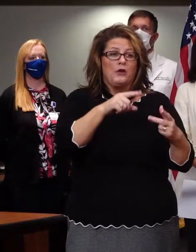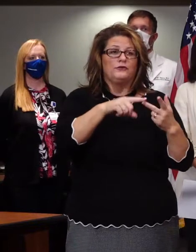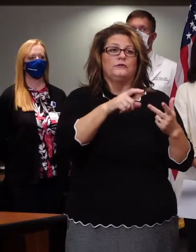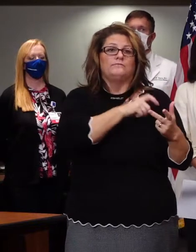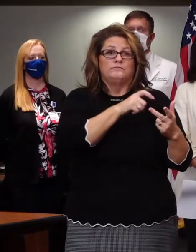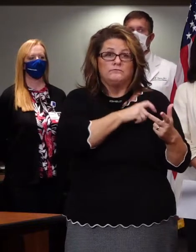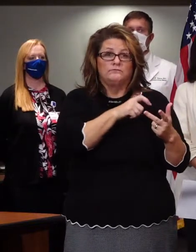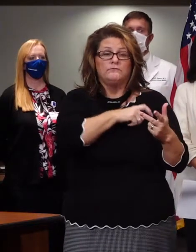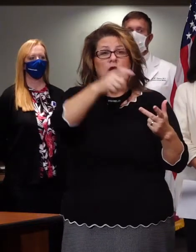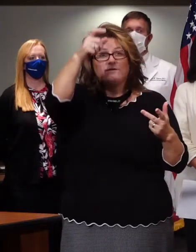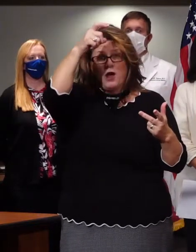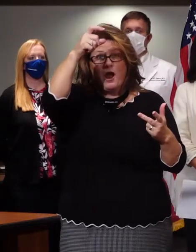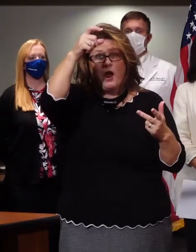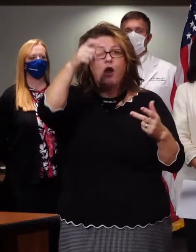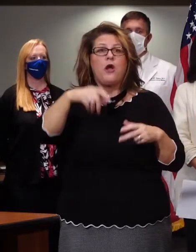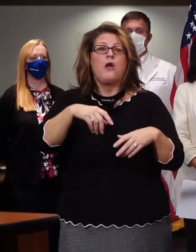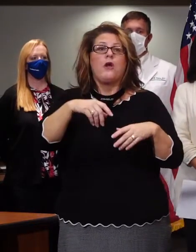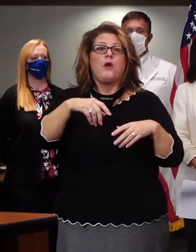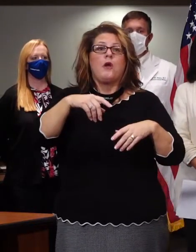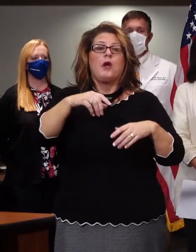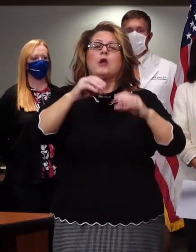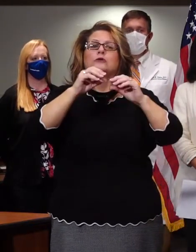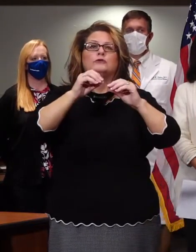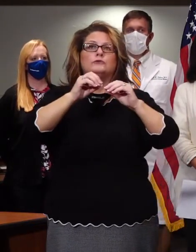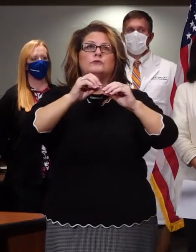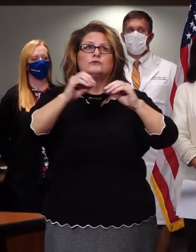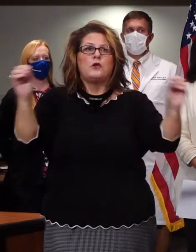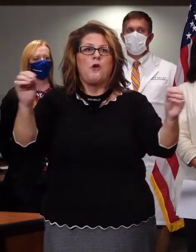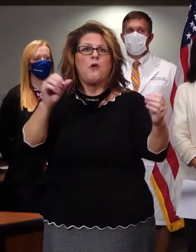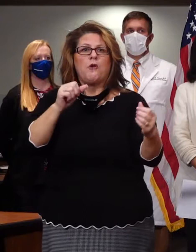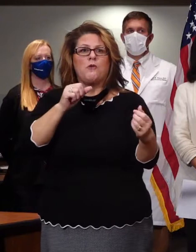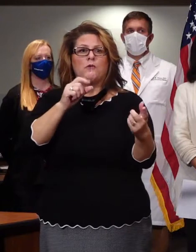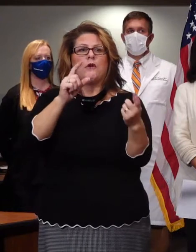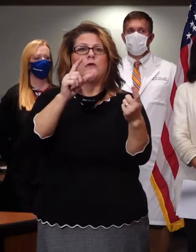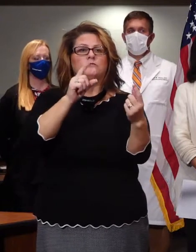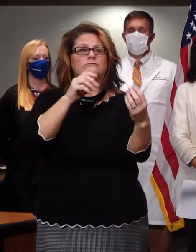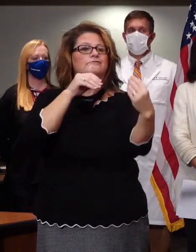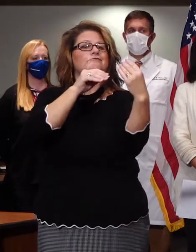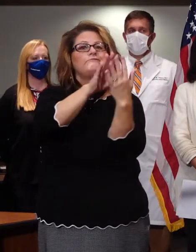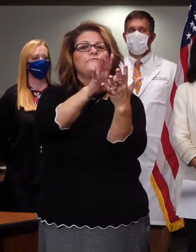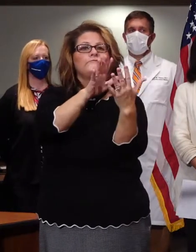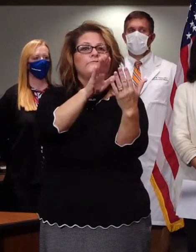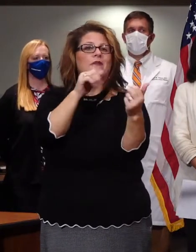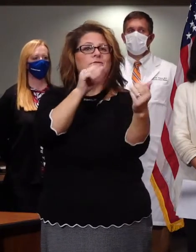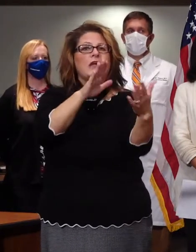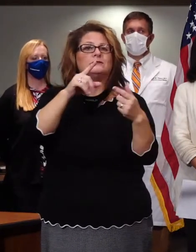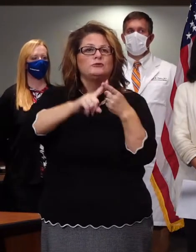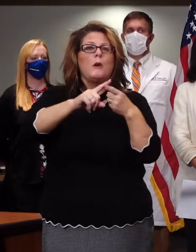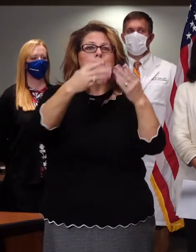enforcement personnel that don't have face-to-face contact in emergency situations with the